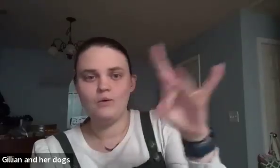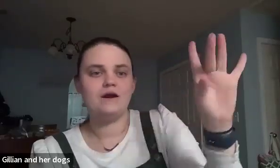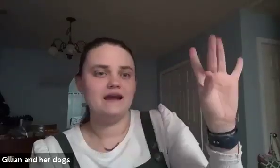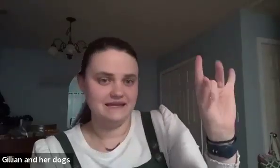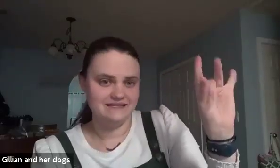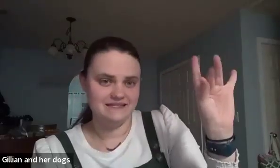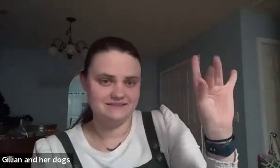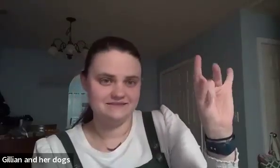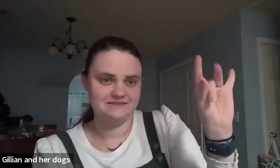or 18.